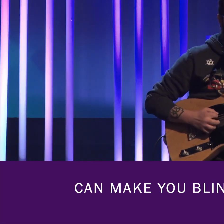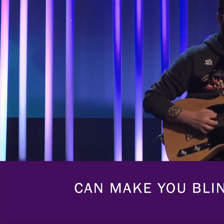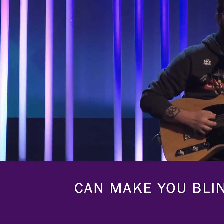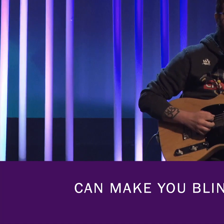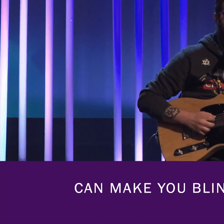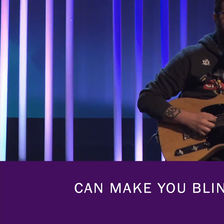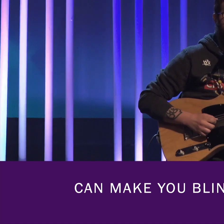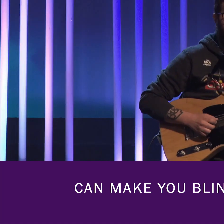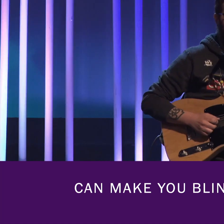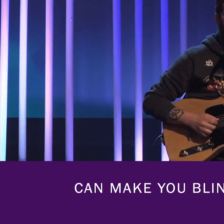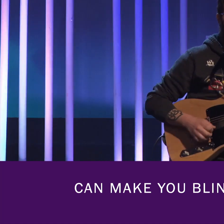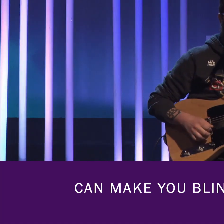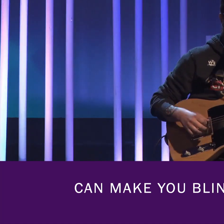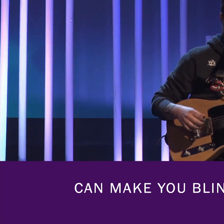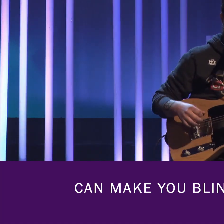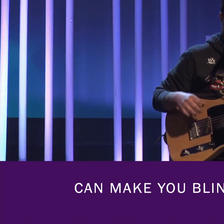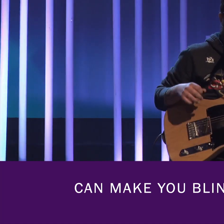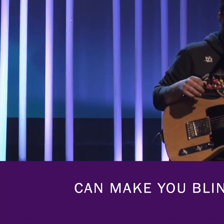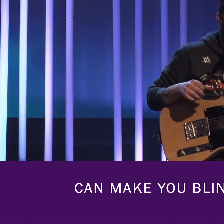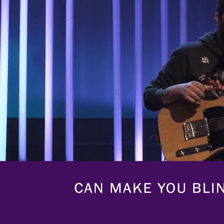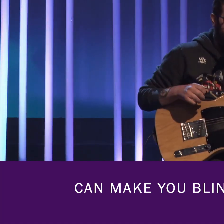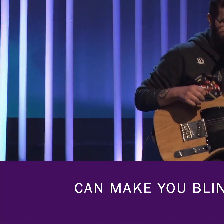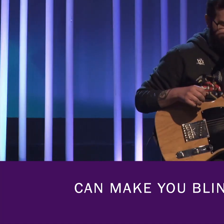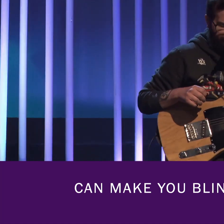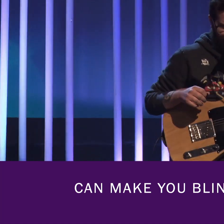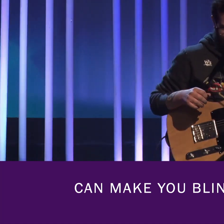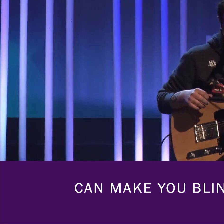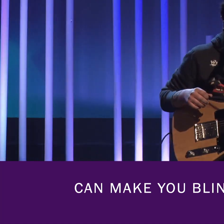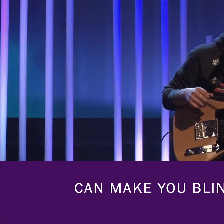can make you blind and make you see,